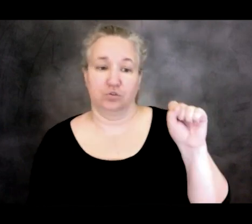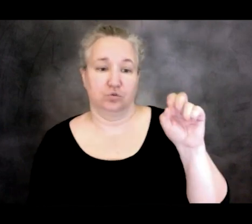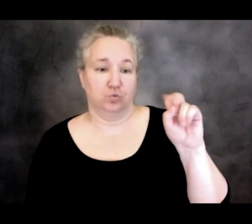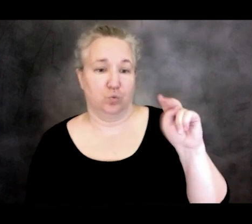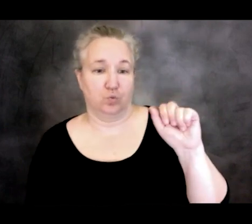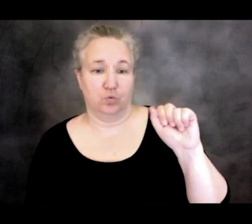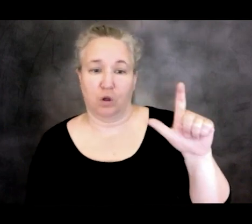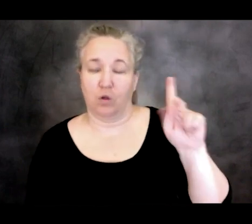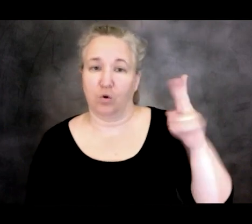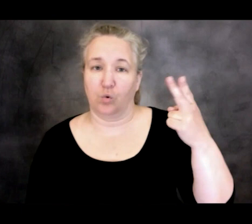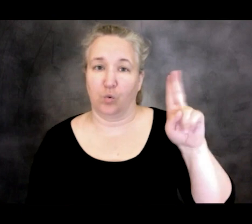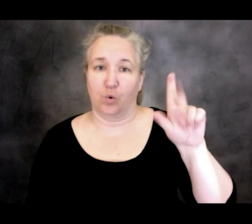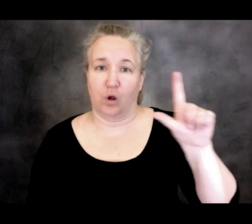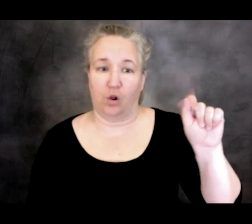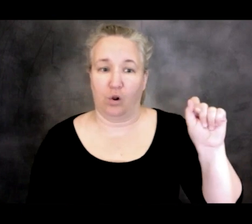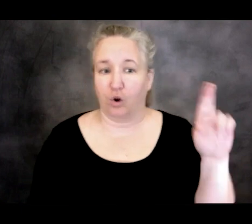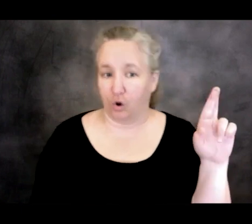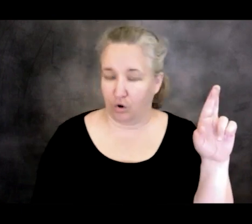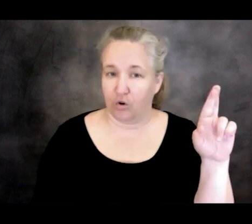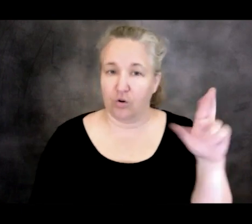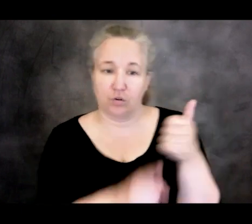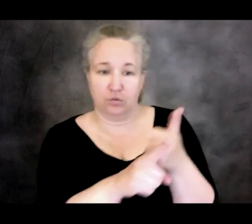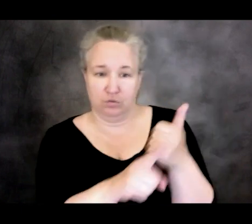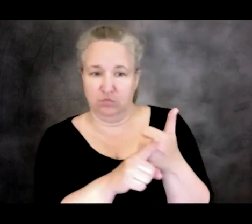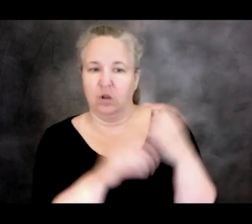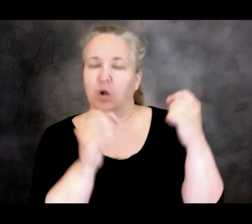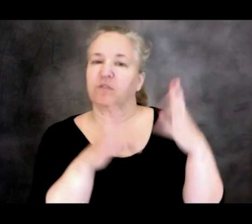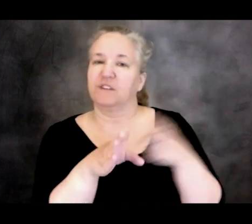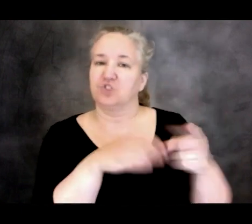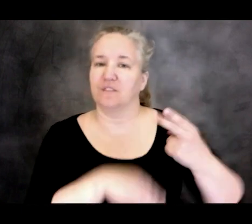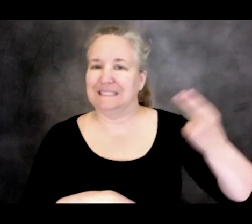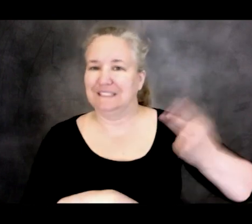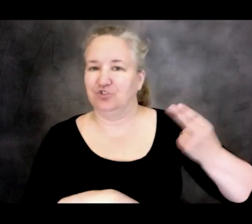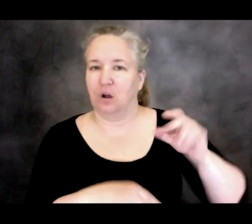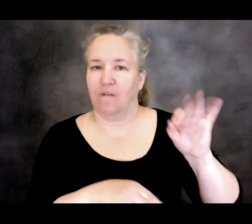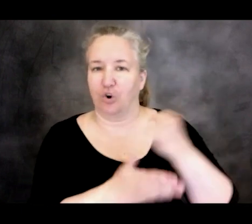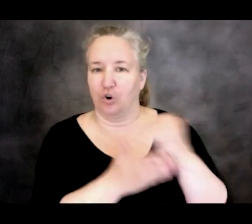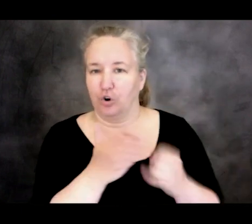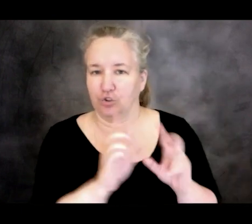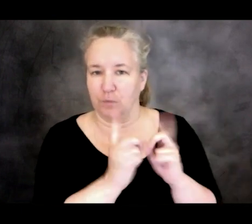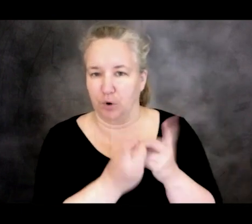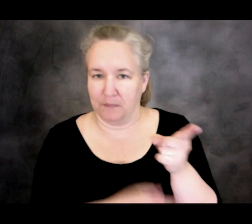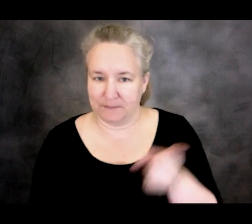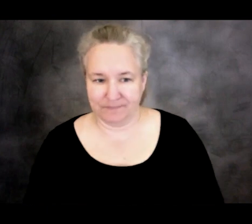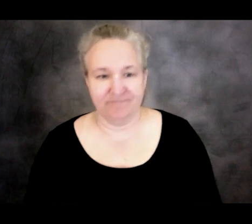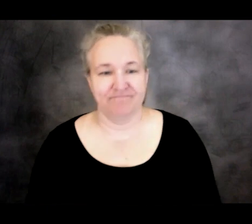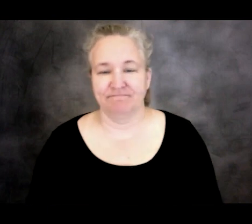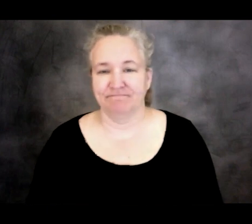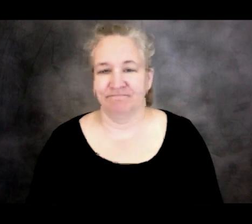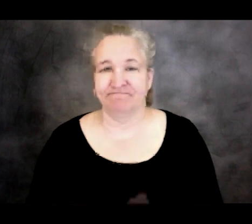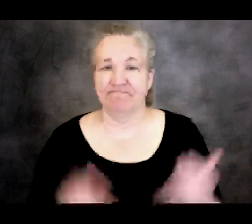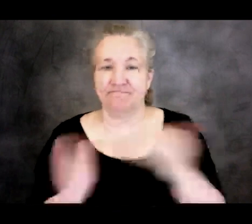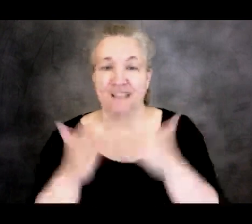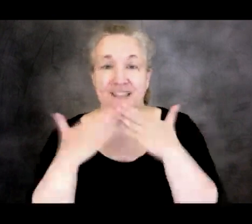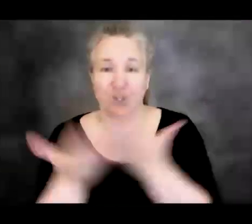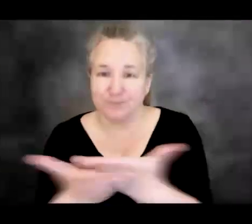Penn scholar, Sonal Kolar, who's a professor in the History of Art department. Thank you